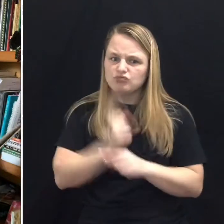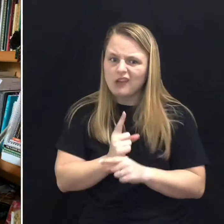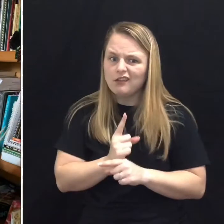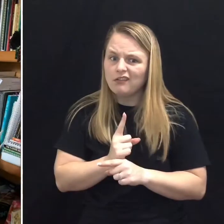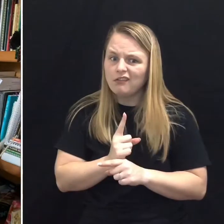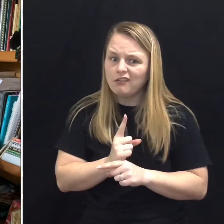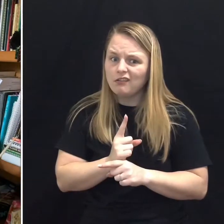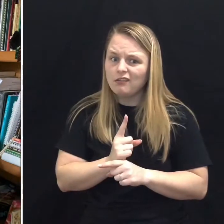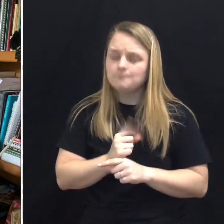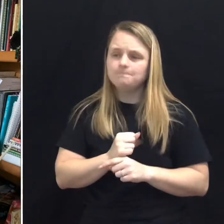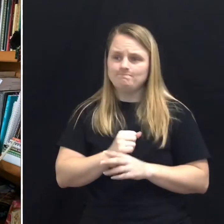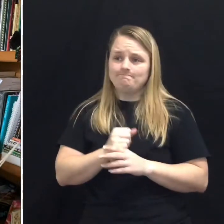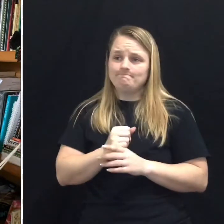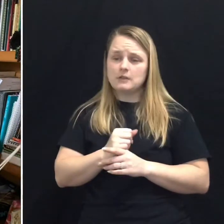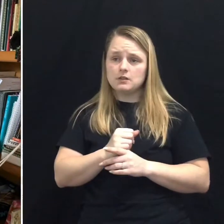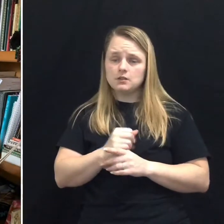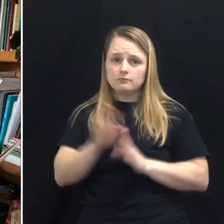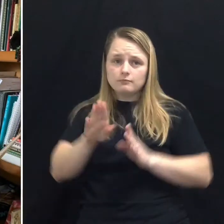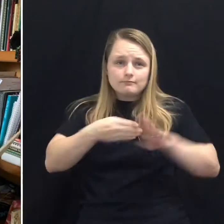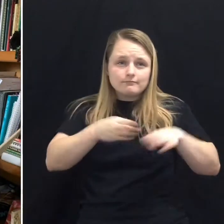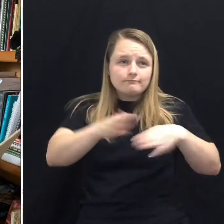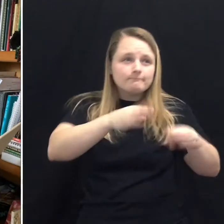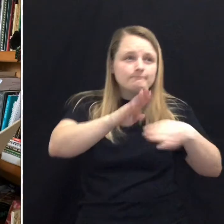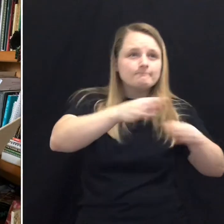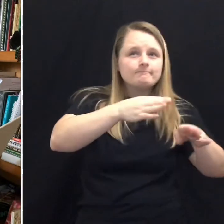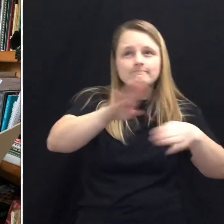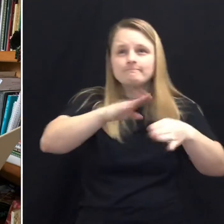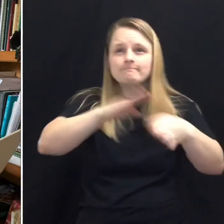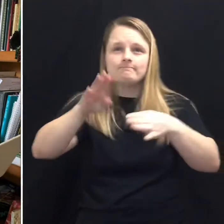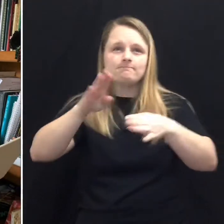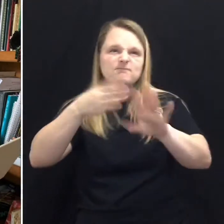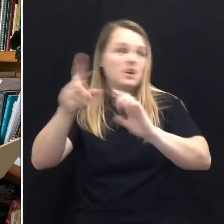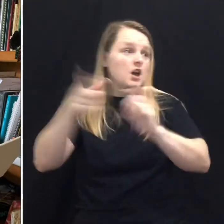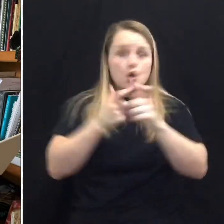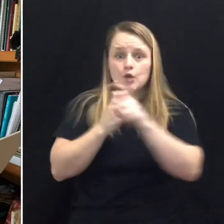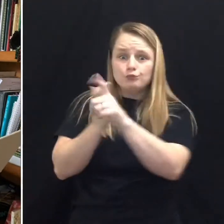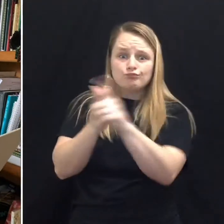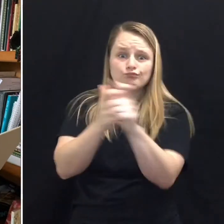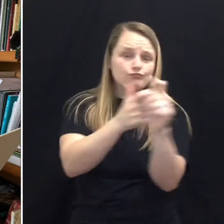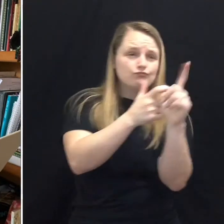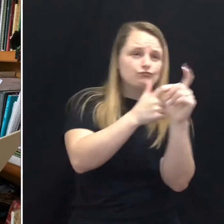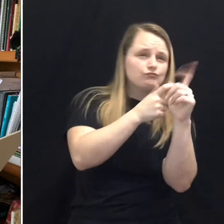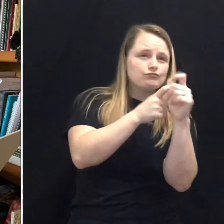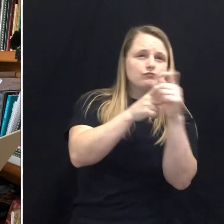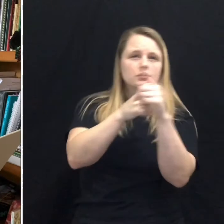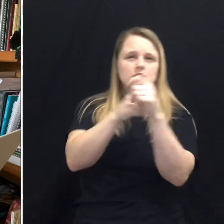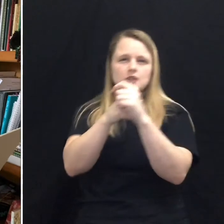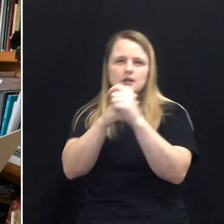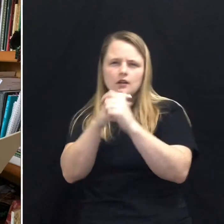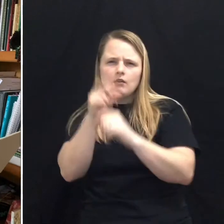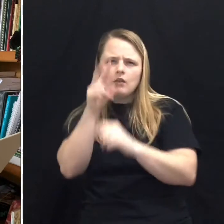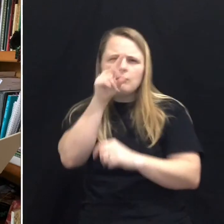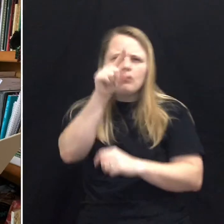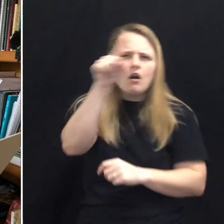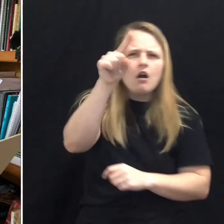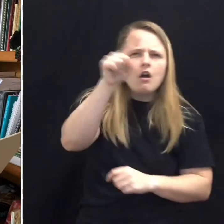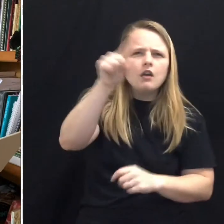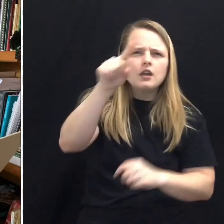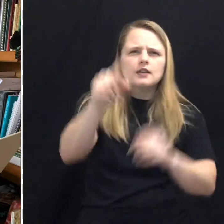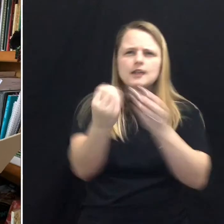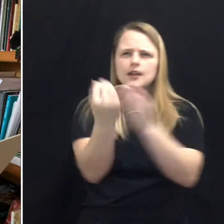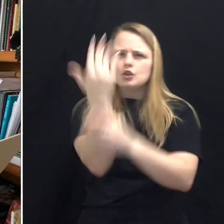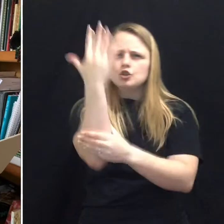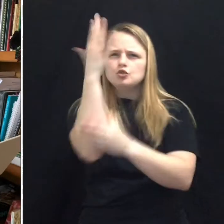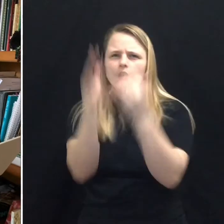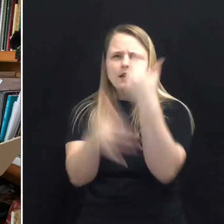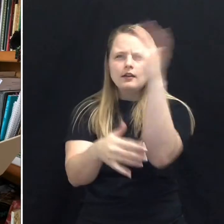Alan started running. In front of him, he could see a clearing in the forest. As